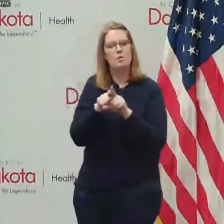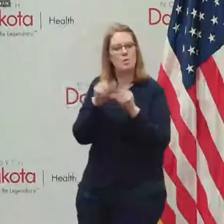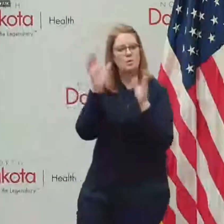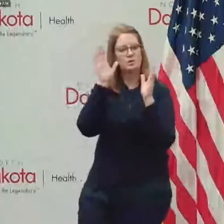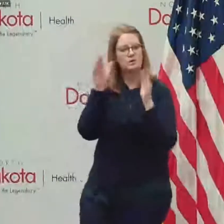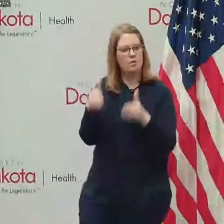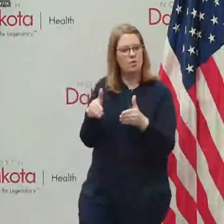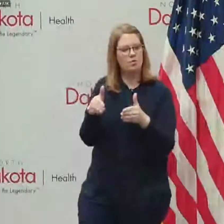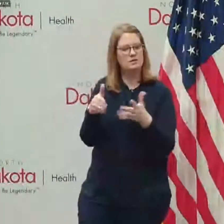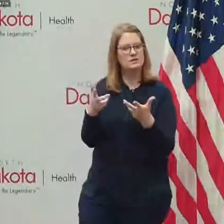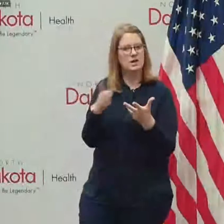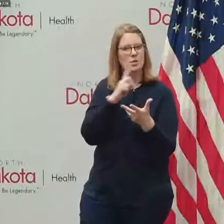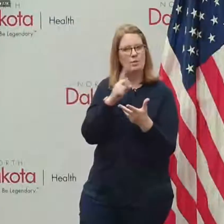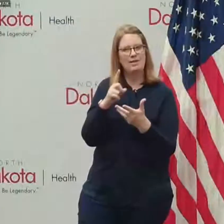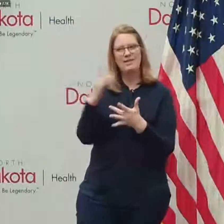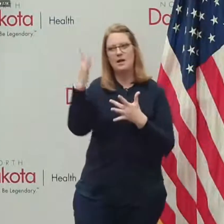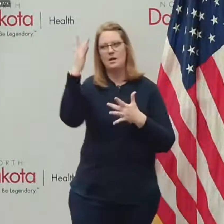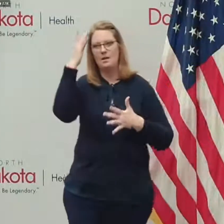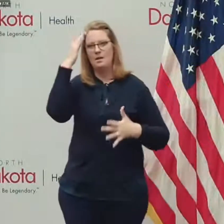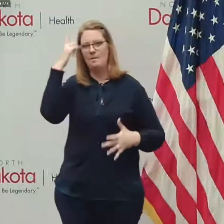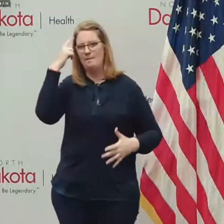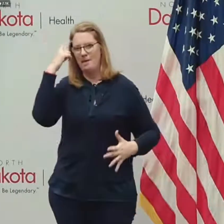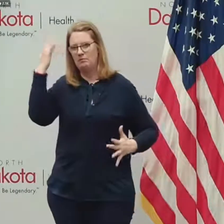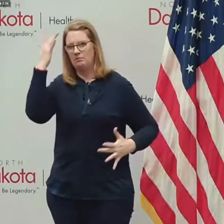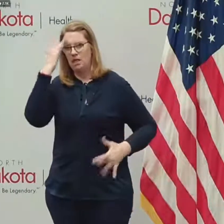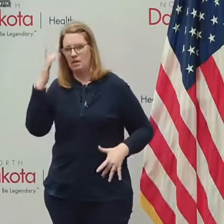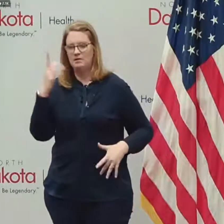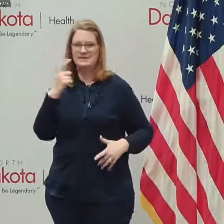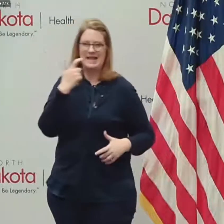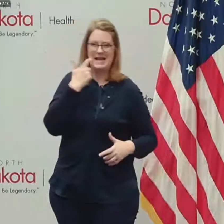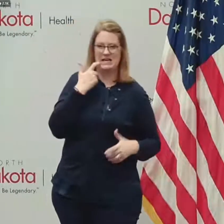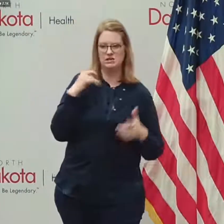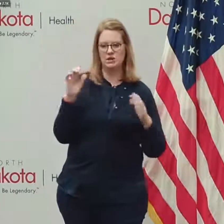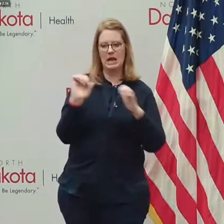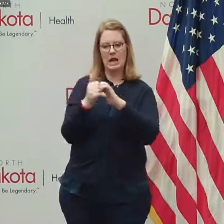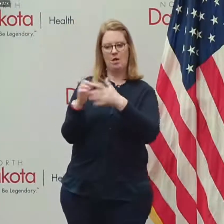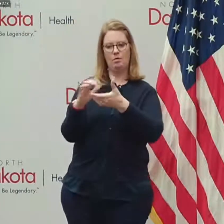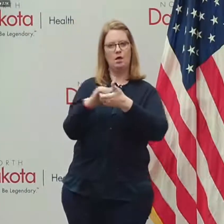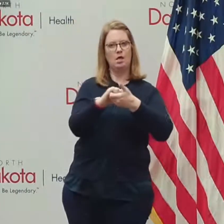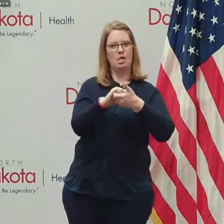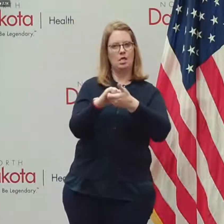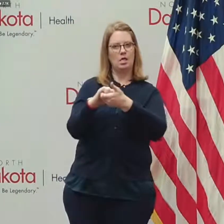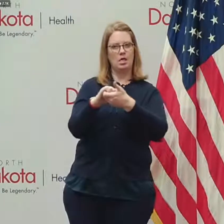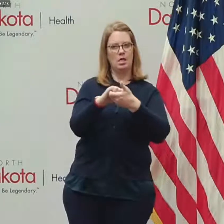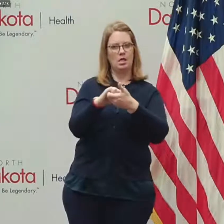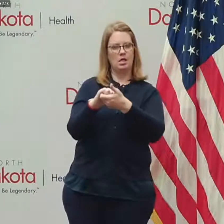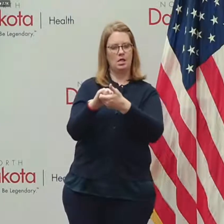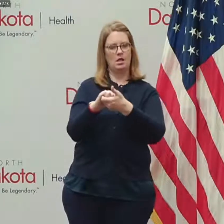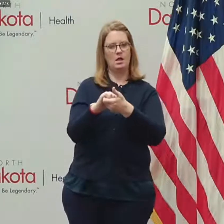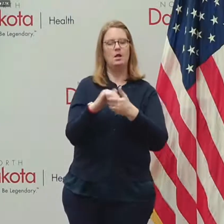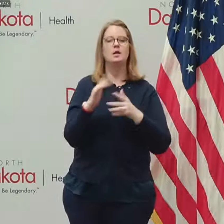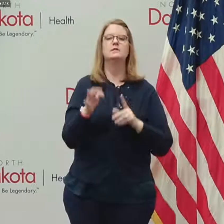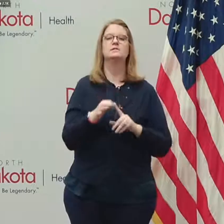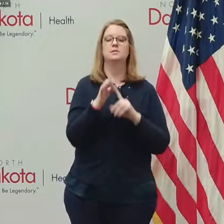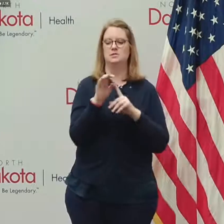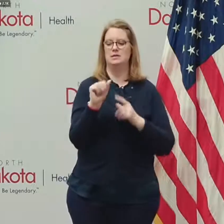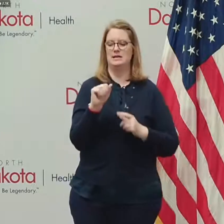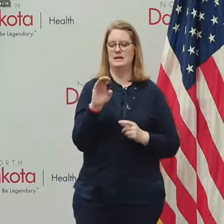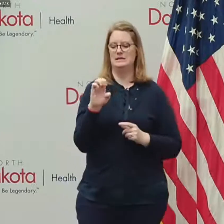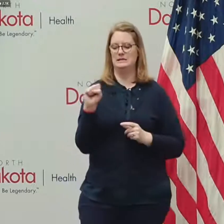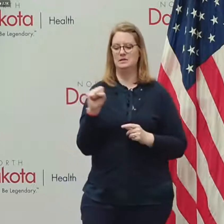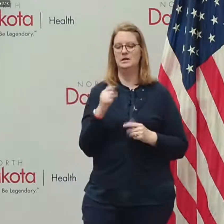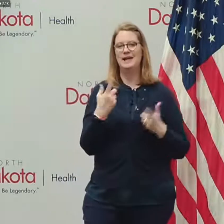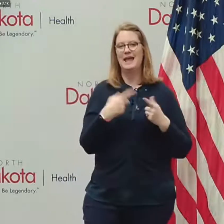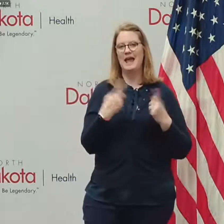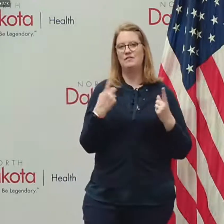the intersection of mental illness and addiction, especially as it relates to ACEs, which stands for